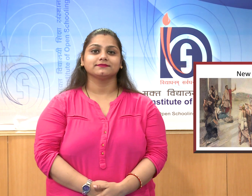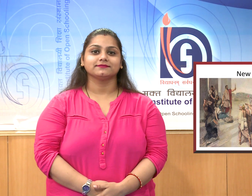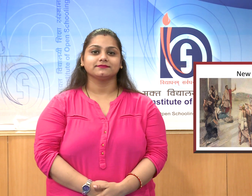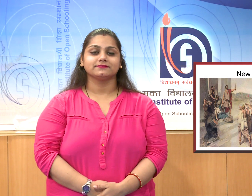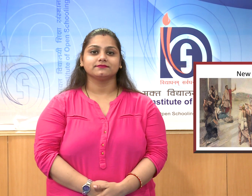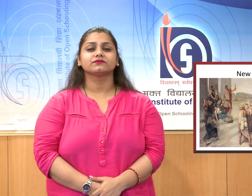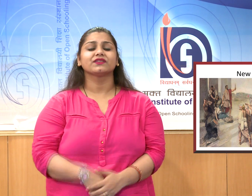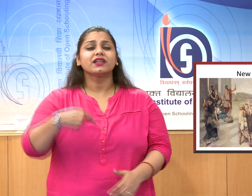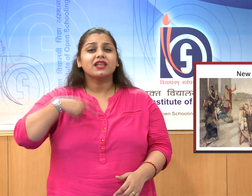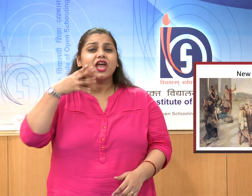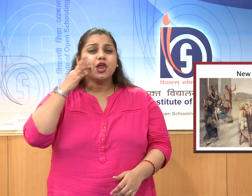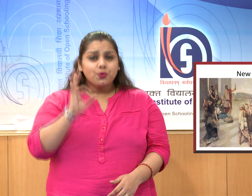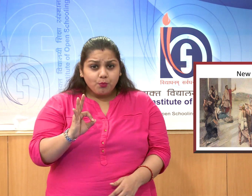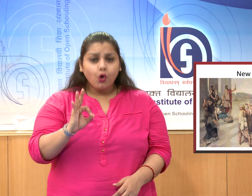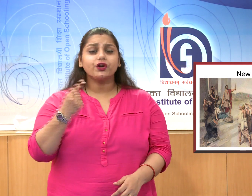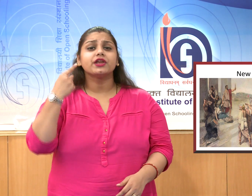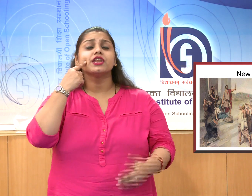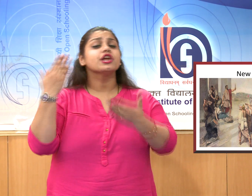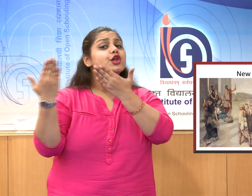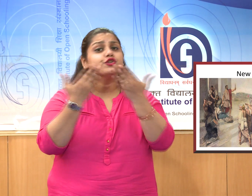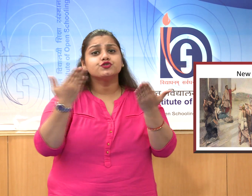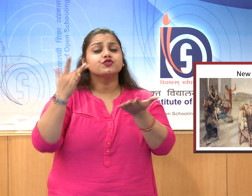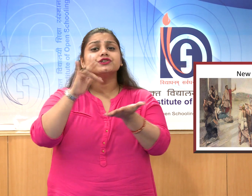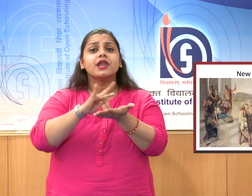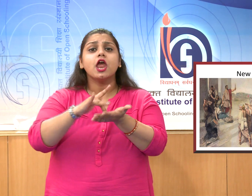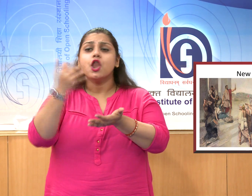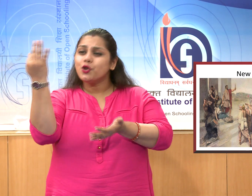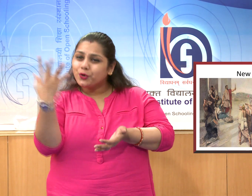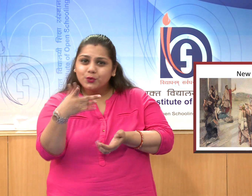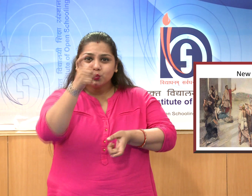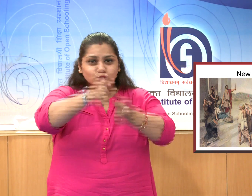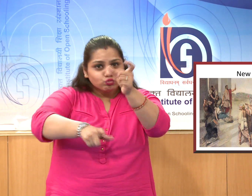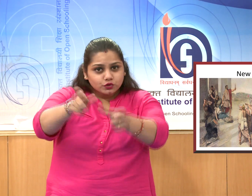The most important institution of this new society